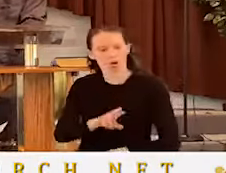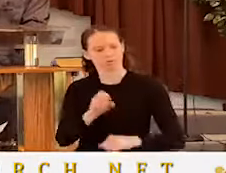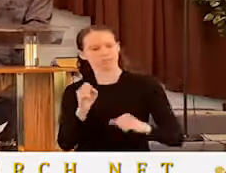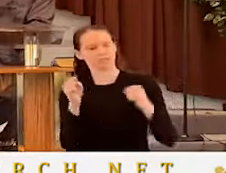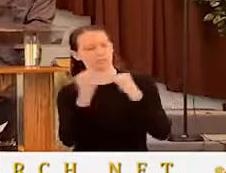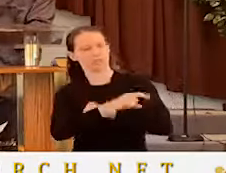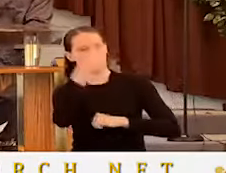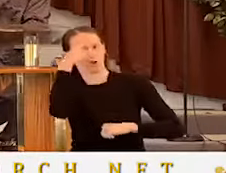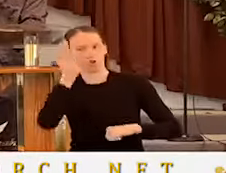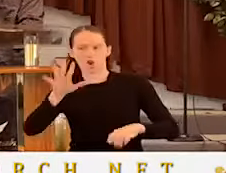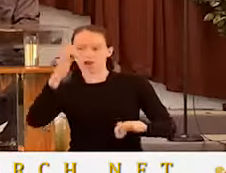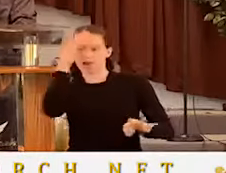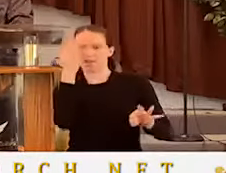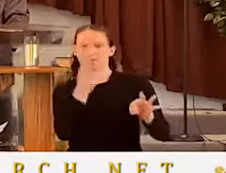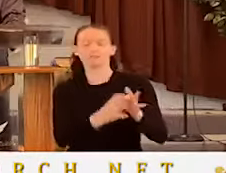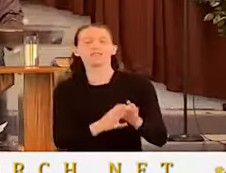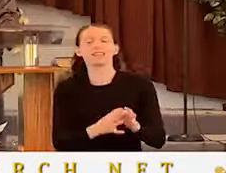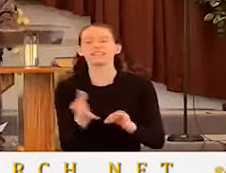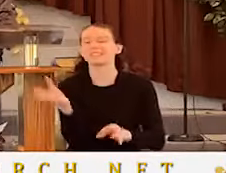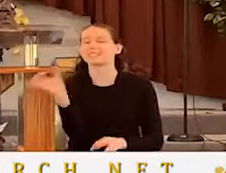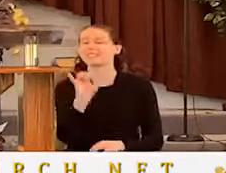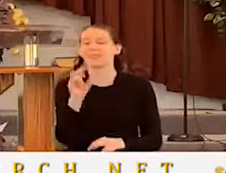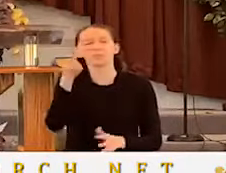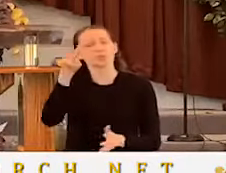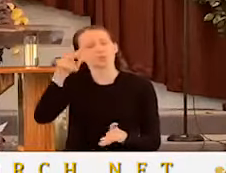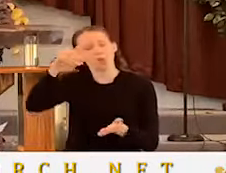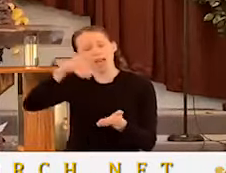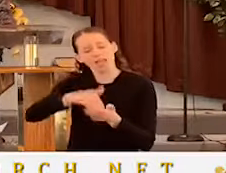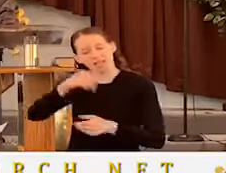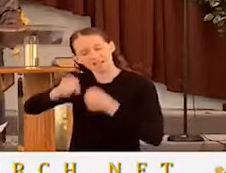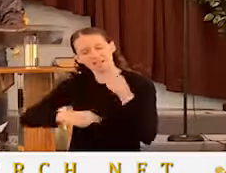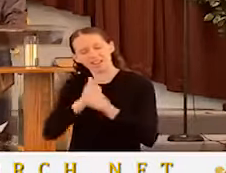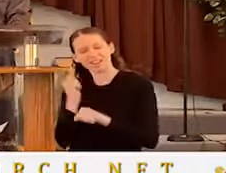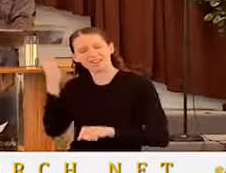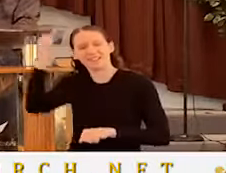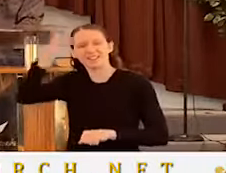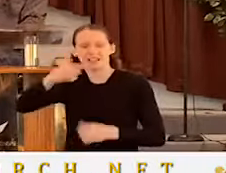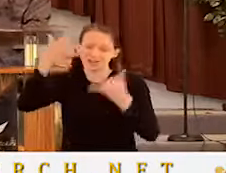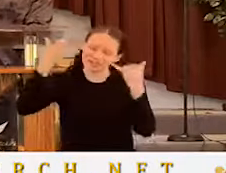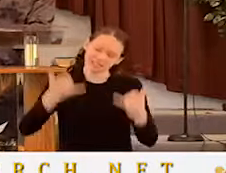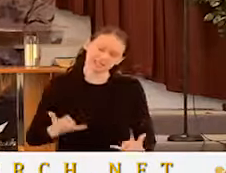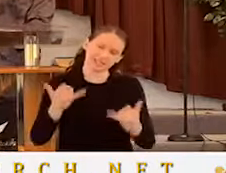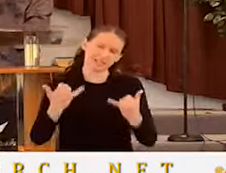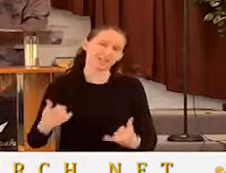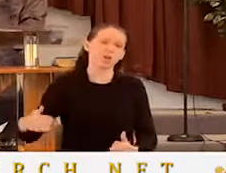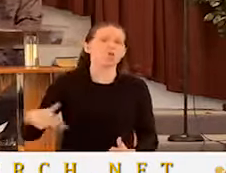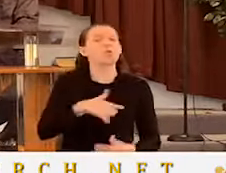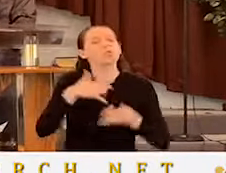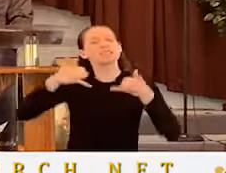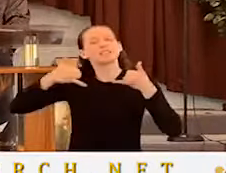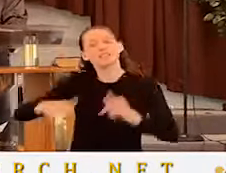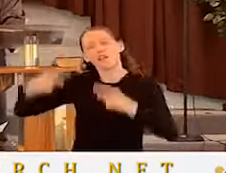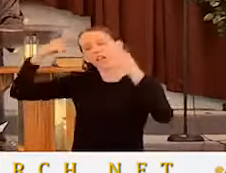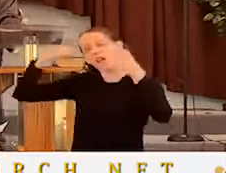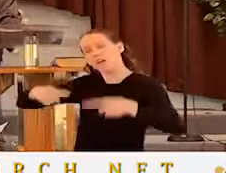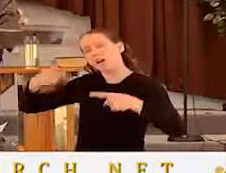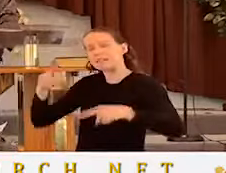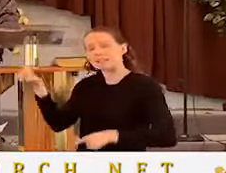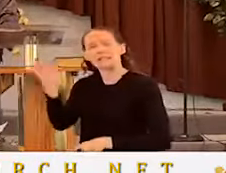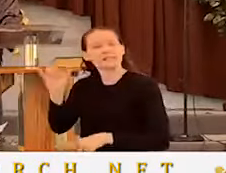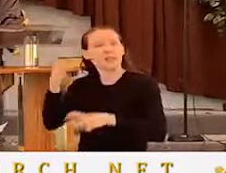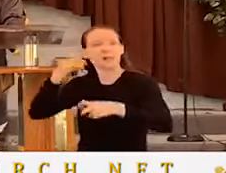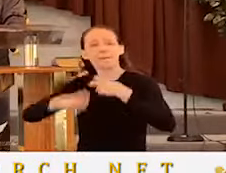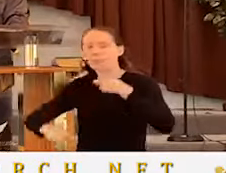and my sisters, here we are today, almost 2,000 years later, and we're still contending over the same